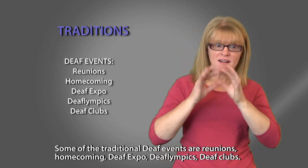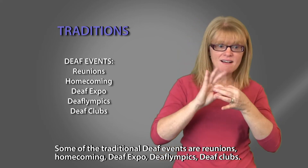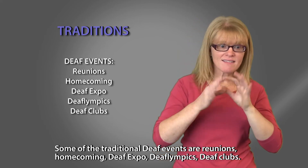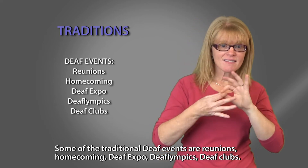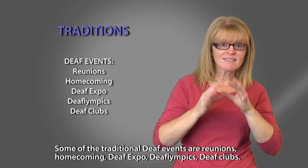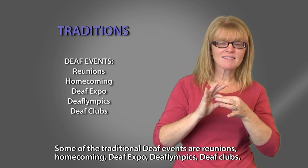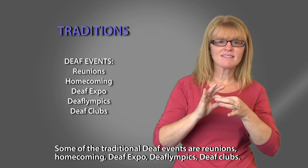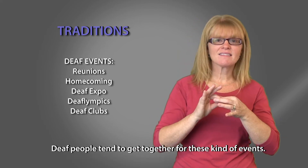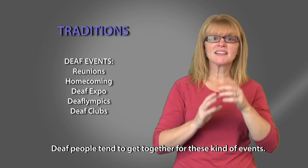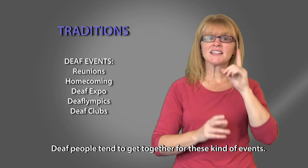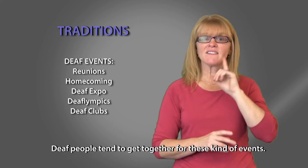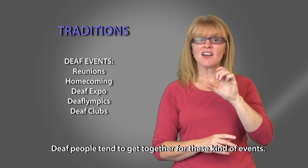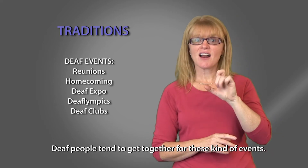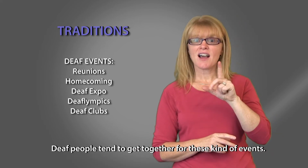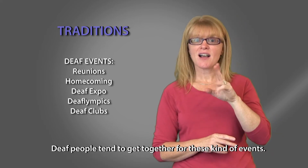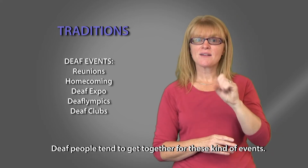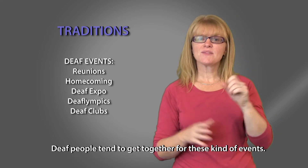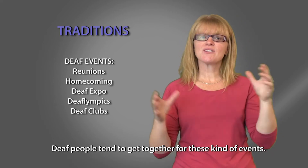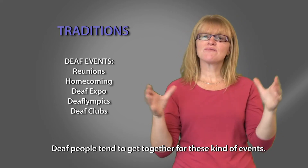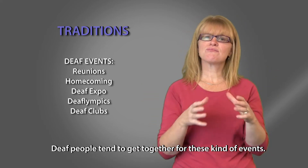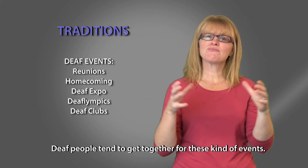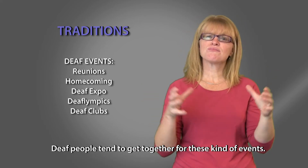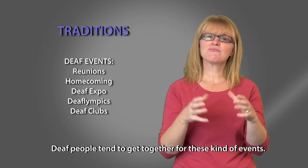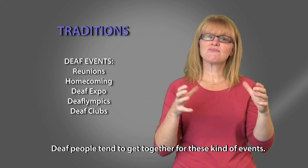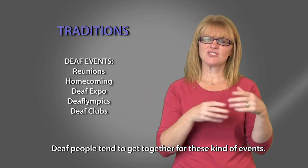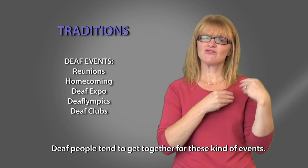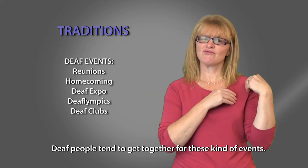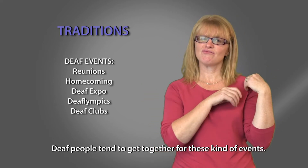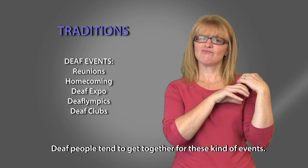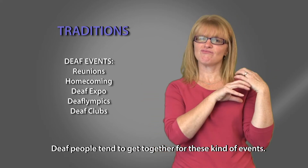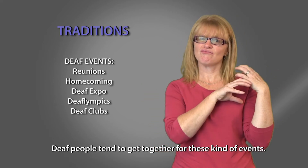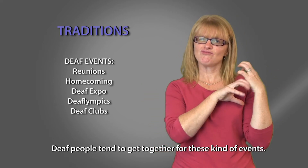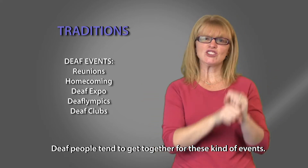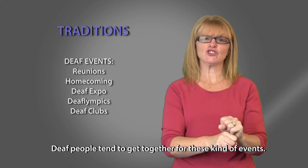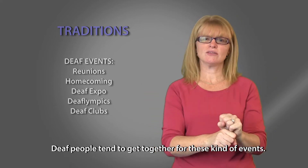clubs. Deaf people tend to get together for these kind of events.